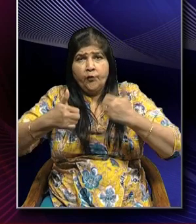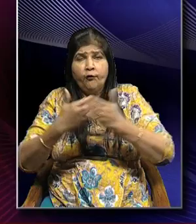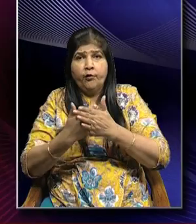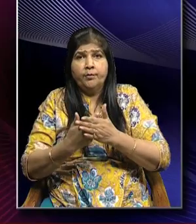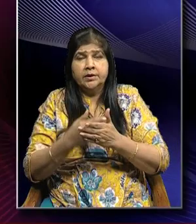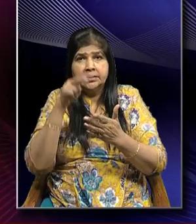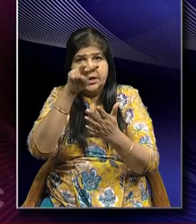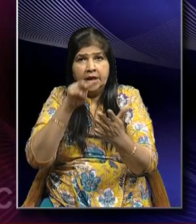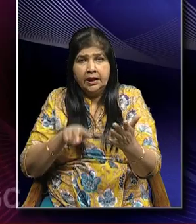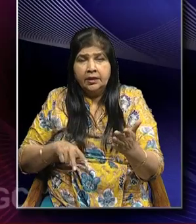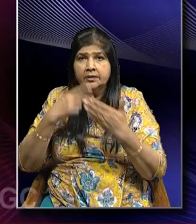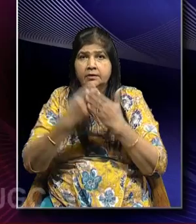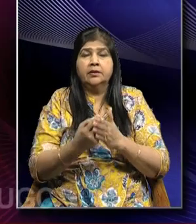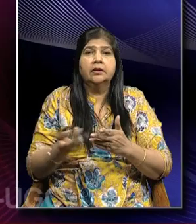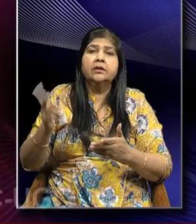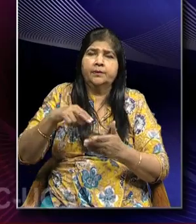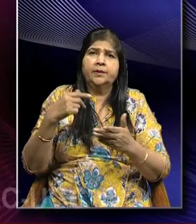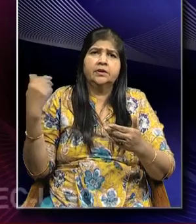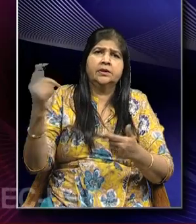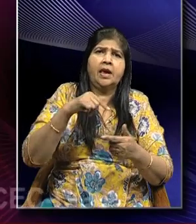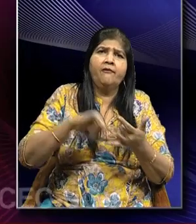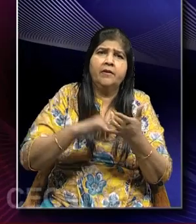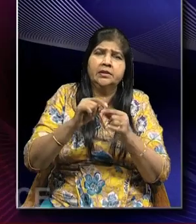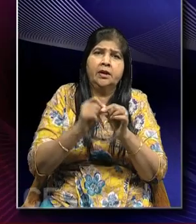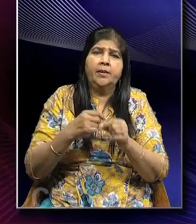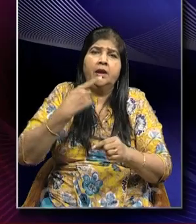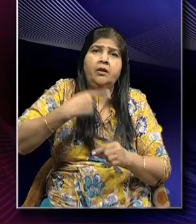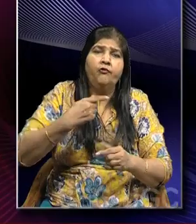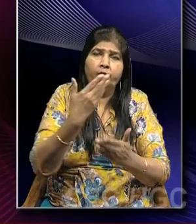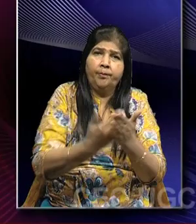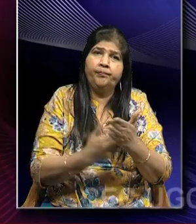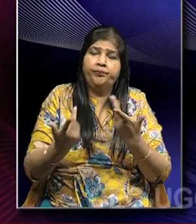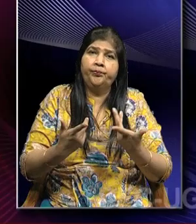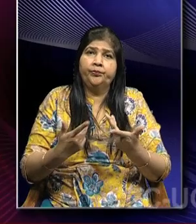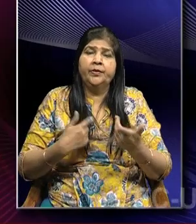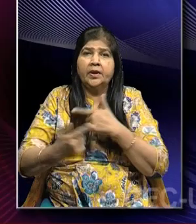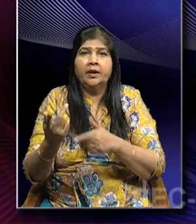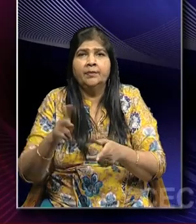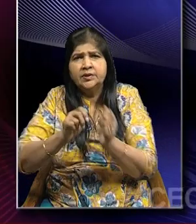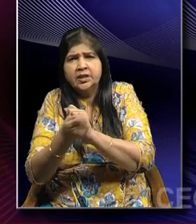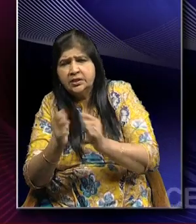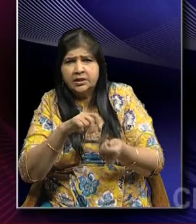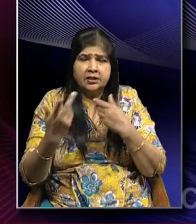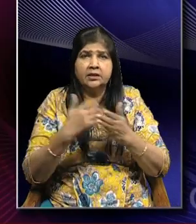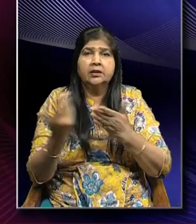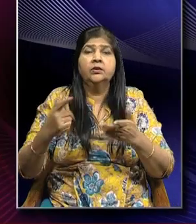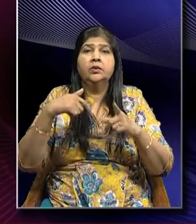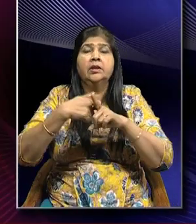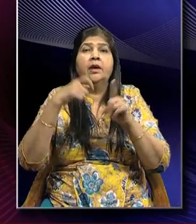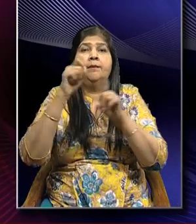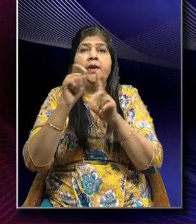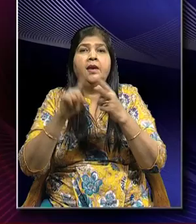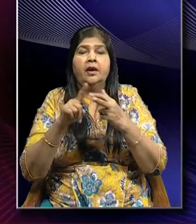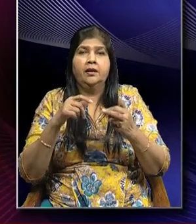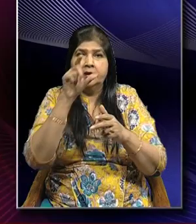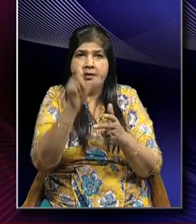SEBI from time to time. This is what is there into the regulation, that SEBI would keep on revising those KPIs, key